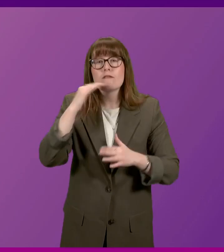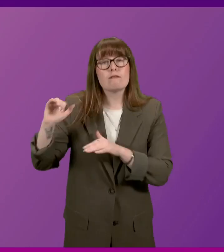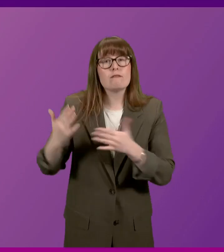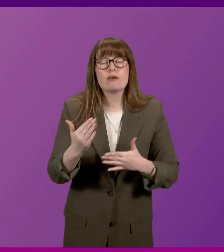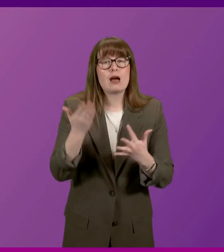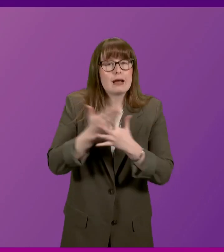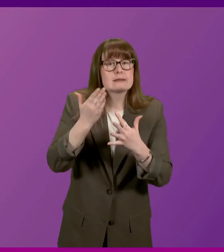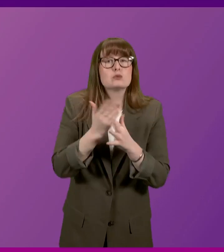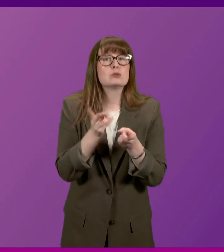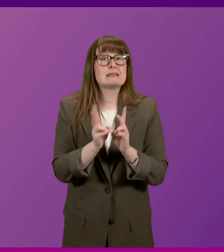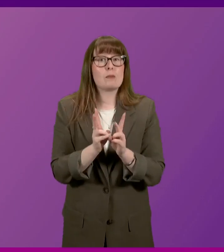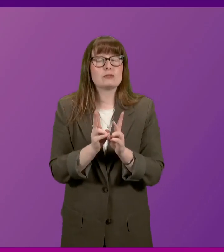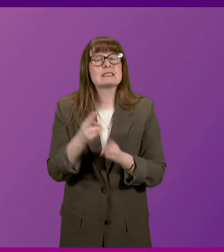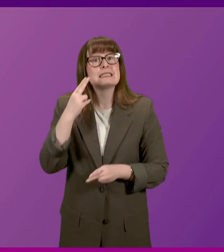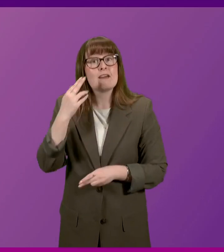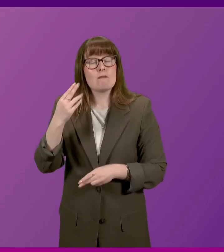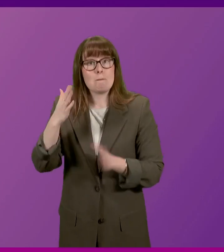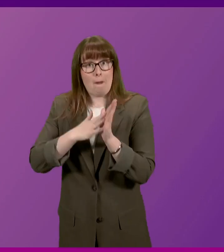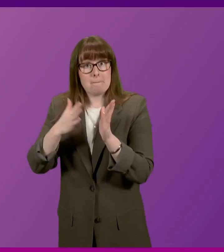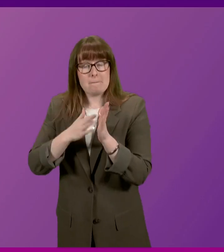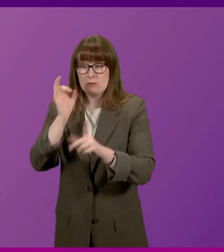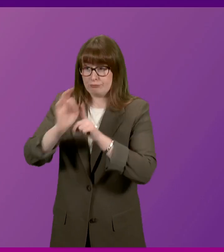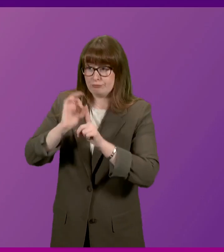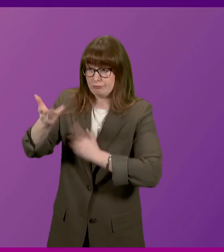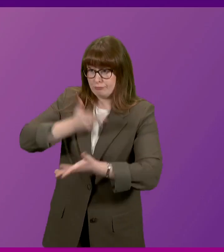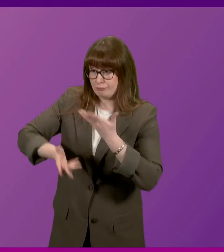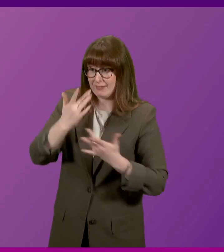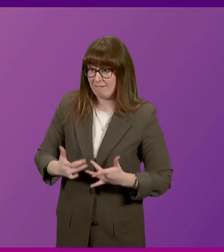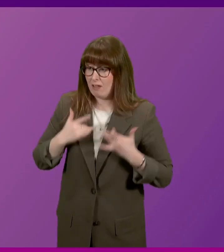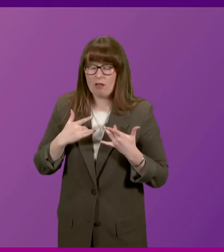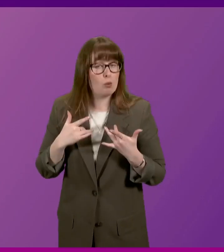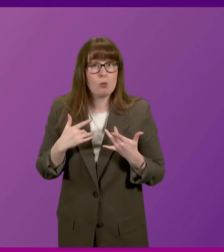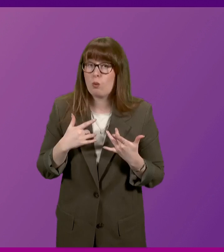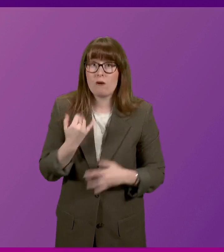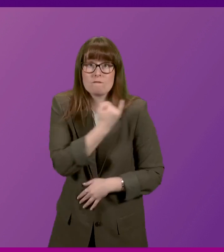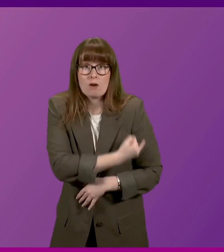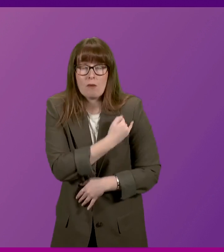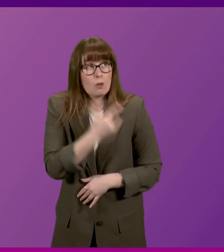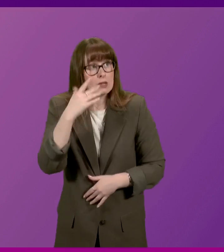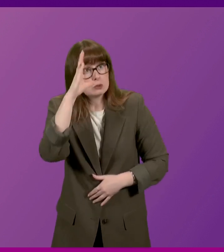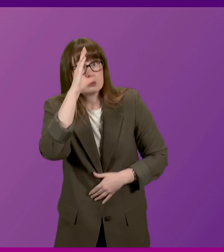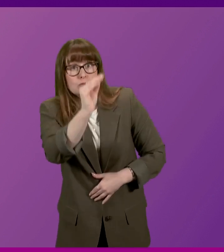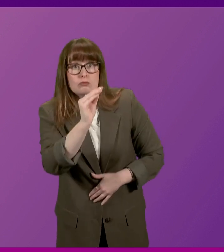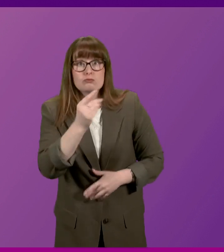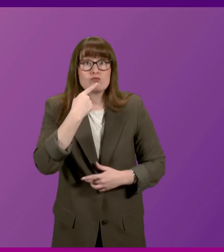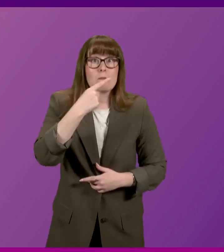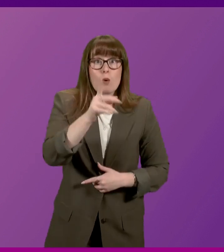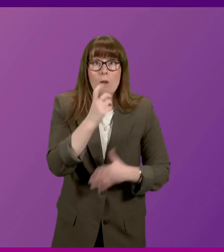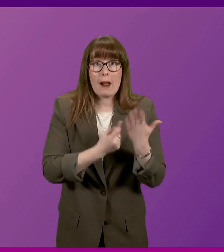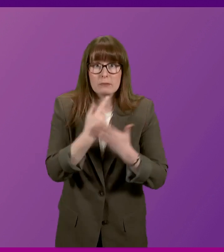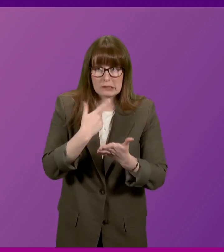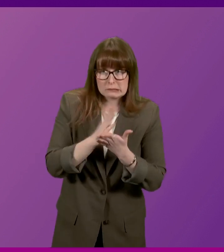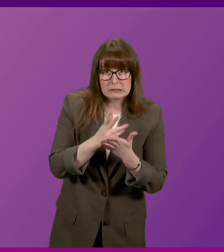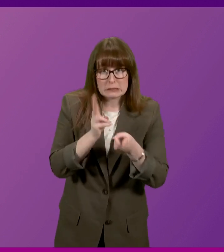interpreters. The deaf mothers that we interviewed all told us that they feel really vulnerable in reporting because they're not sure if interpreters